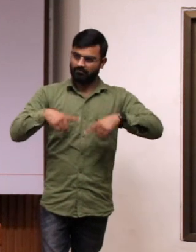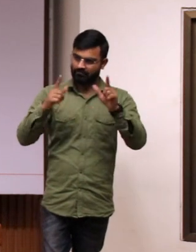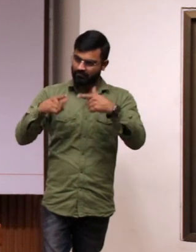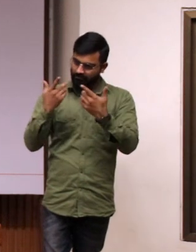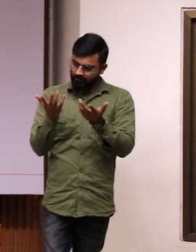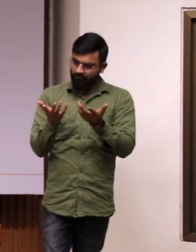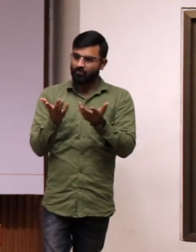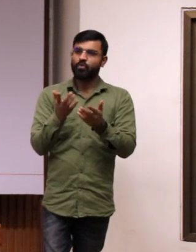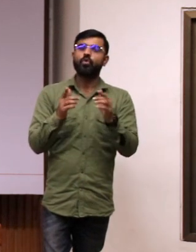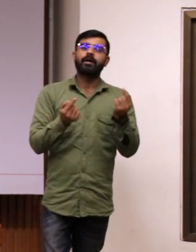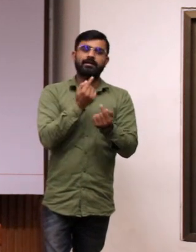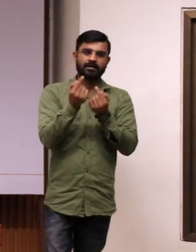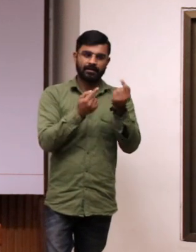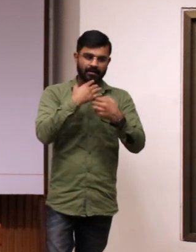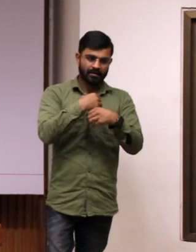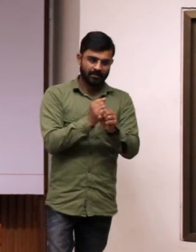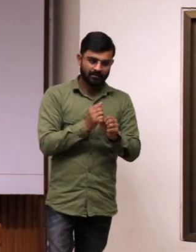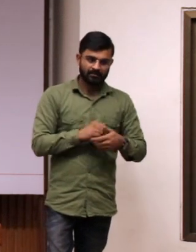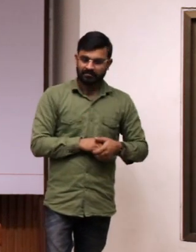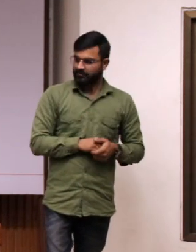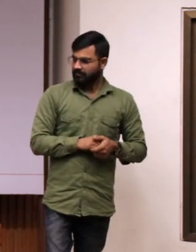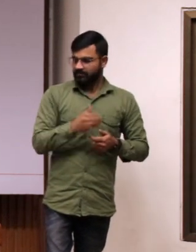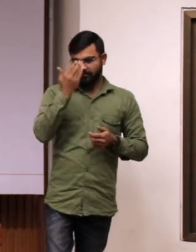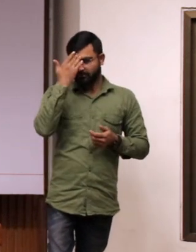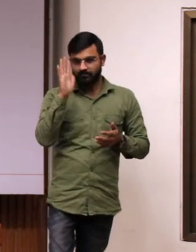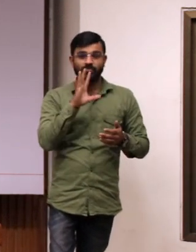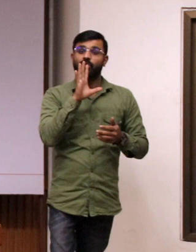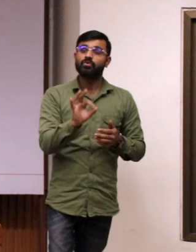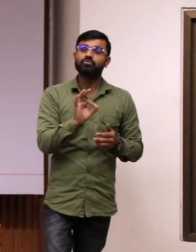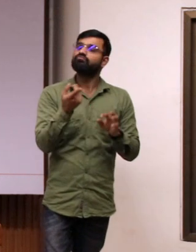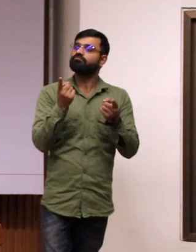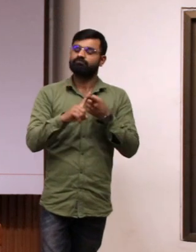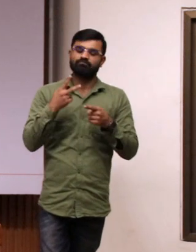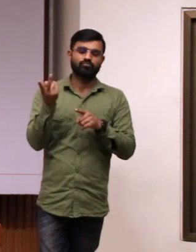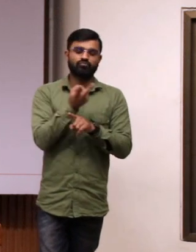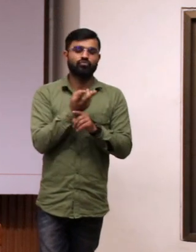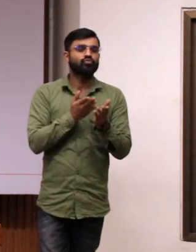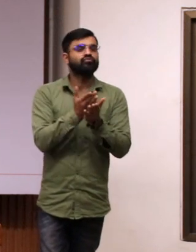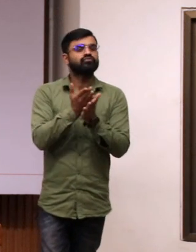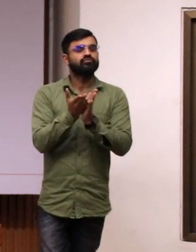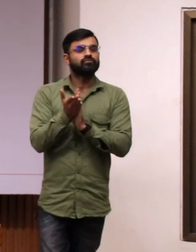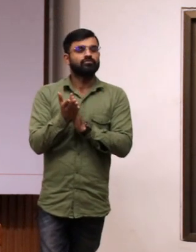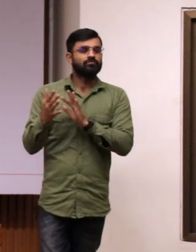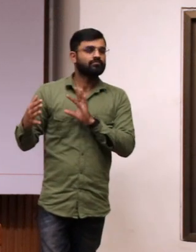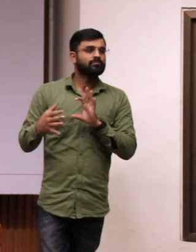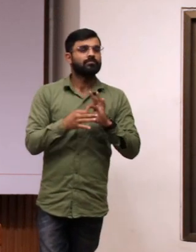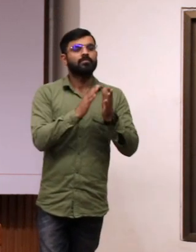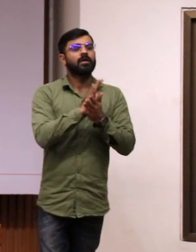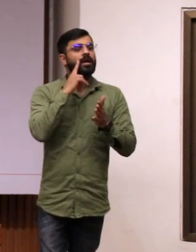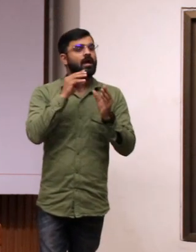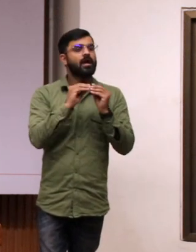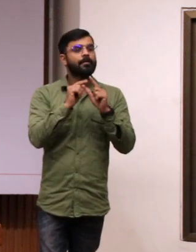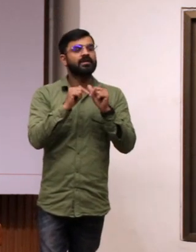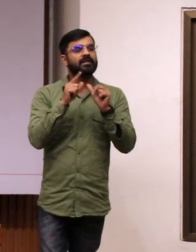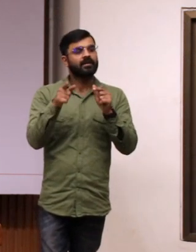will they plant grasses? This we don't know. But this is actually going to affect both the ways. You are destroying the habitat. You are